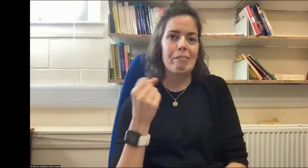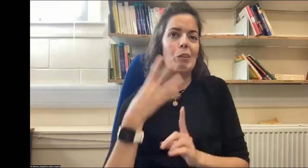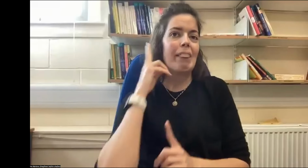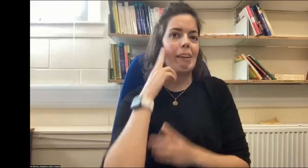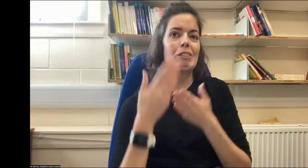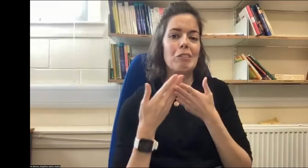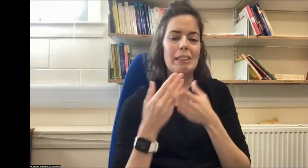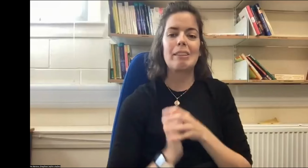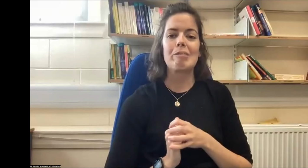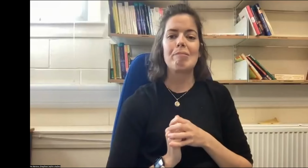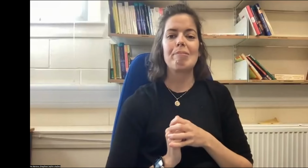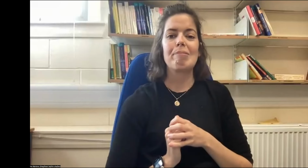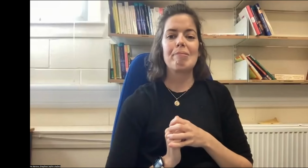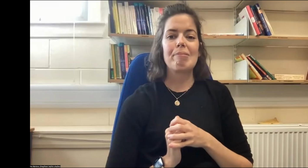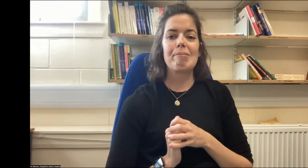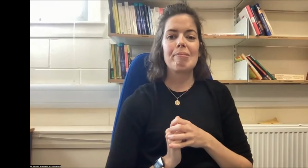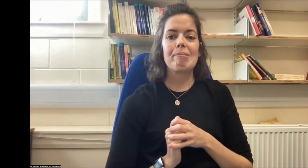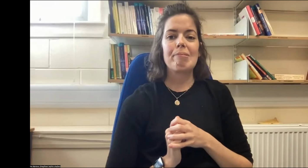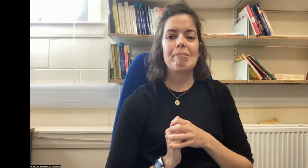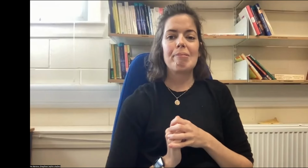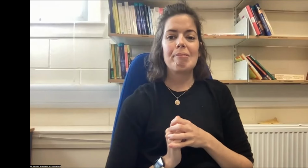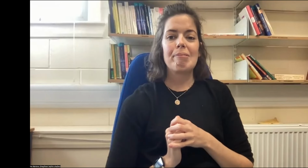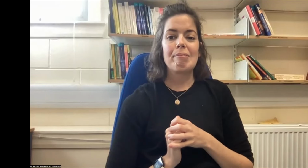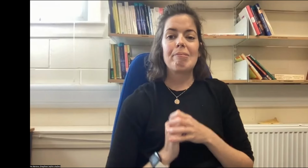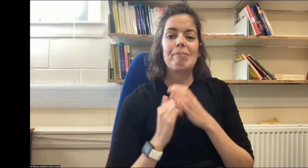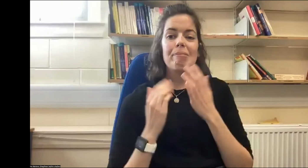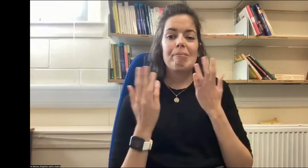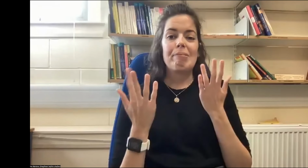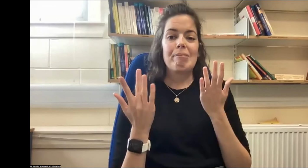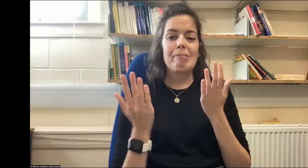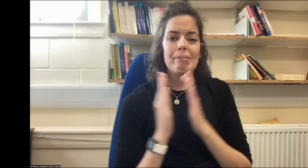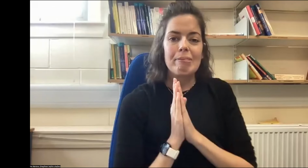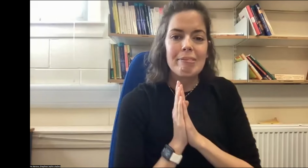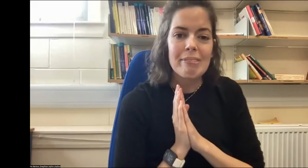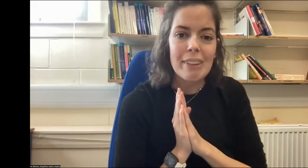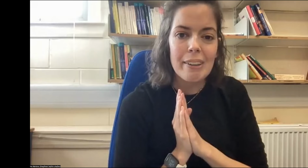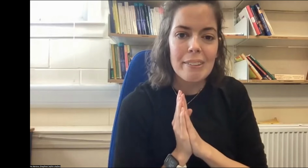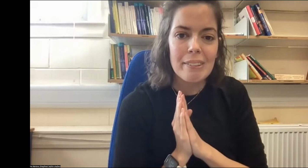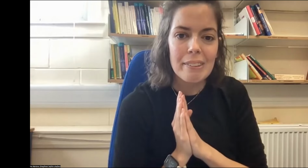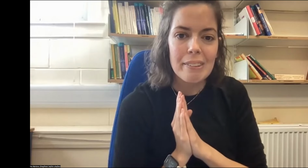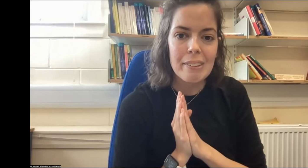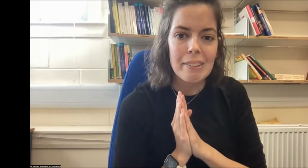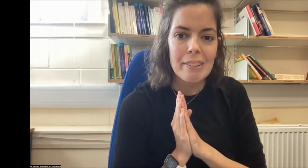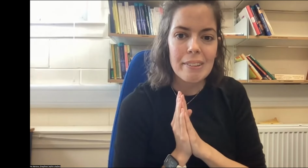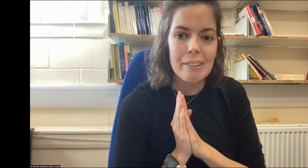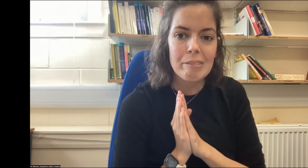changing, but still there is very little literature around my topic.